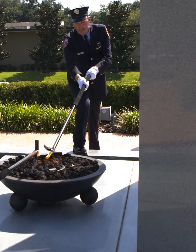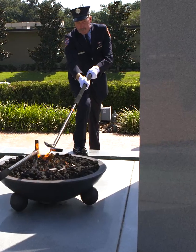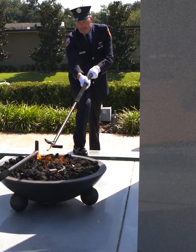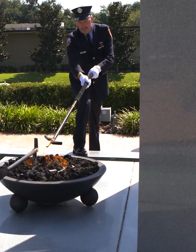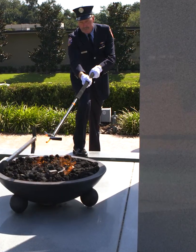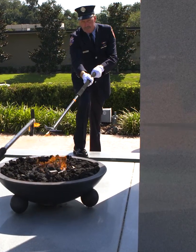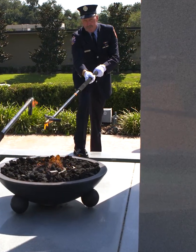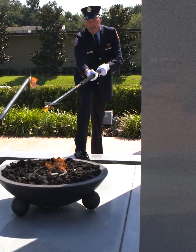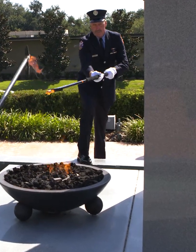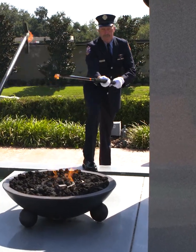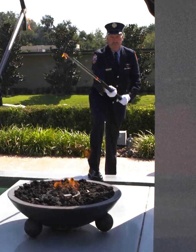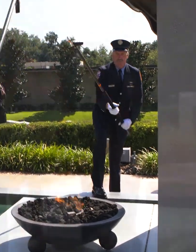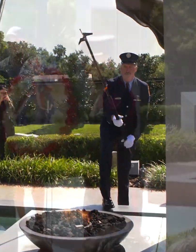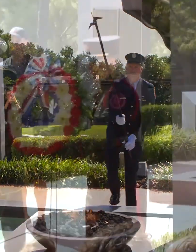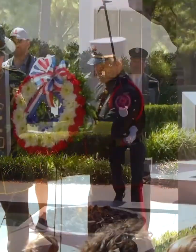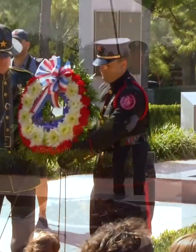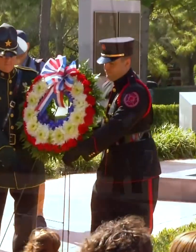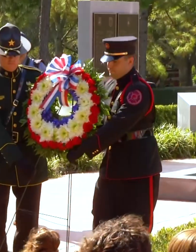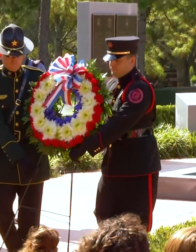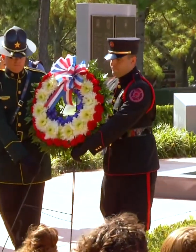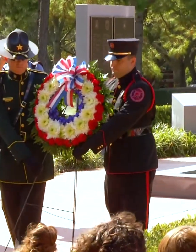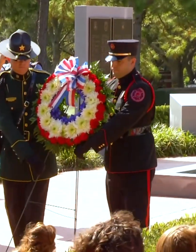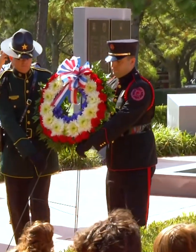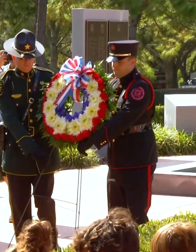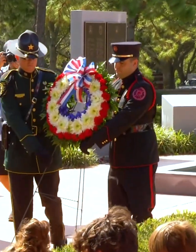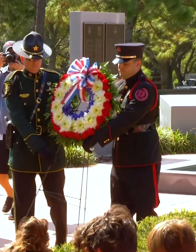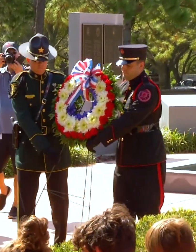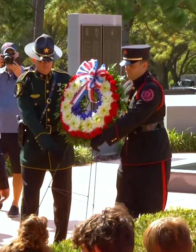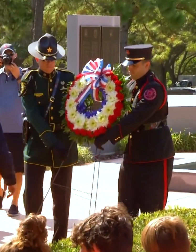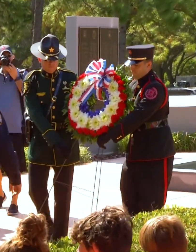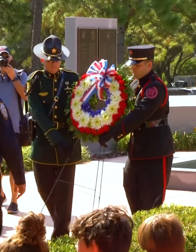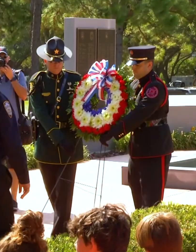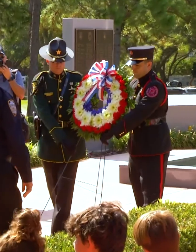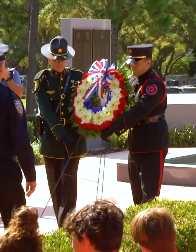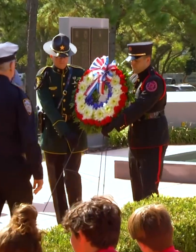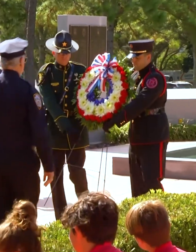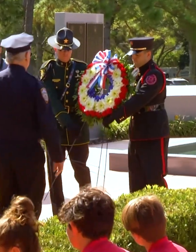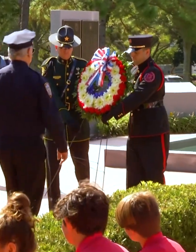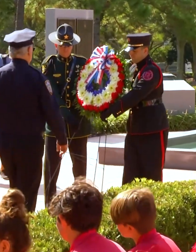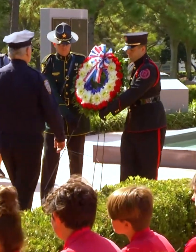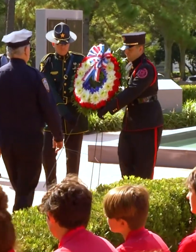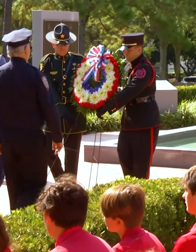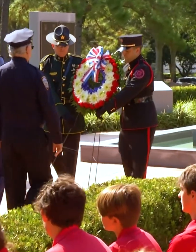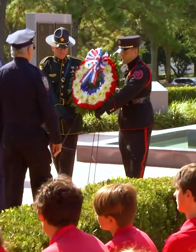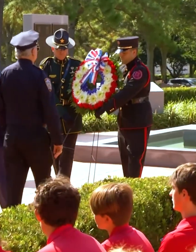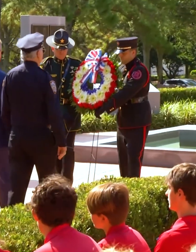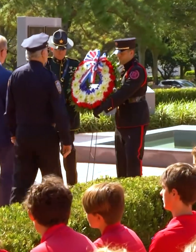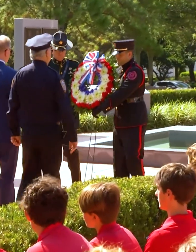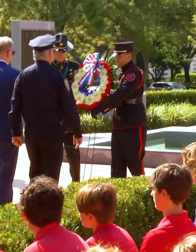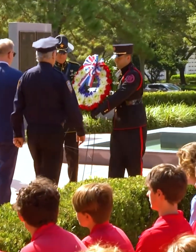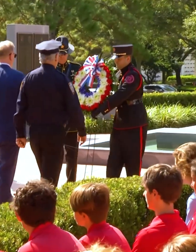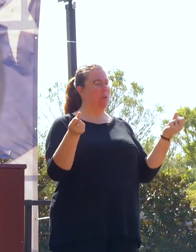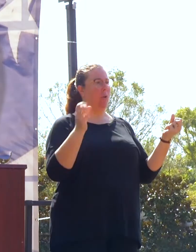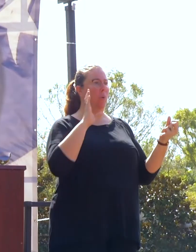as we never give up when facing those who would take our lives in heroism, we will never give